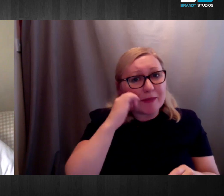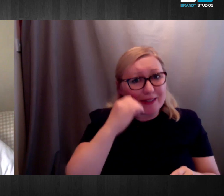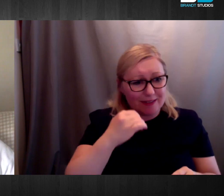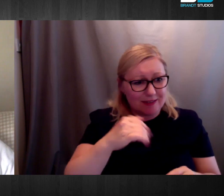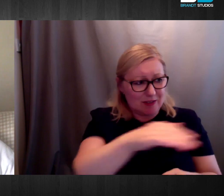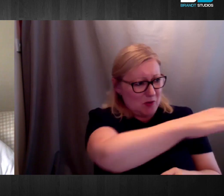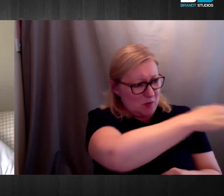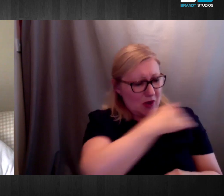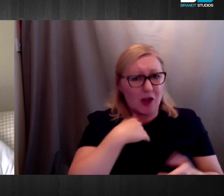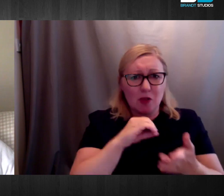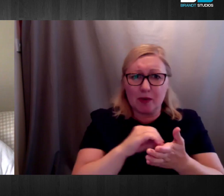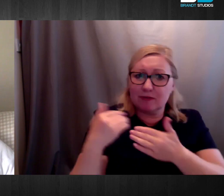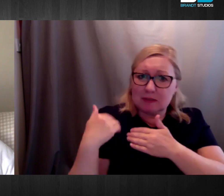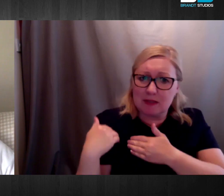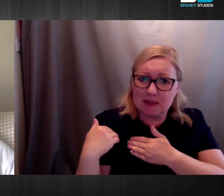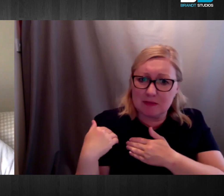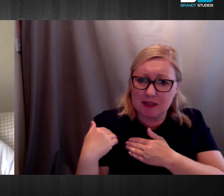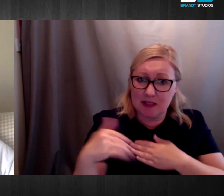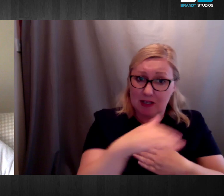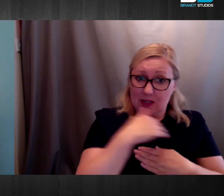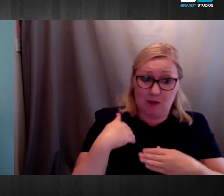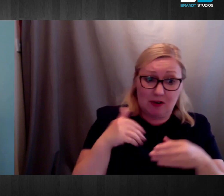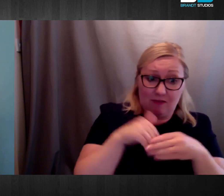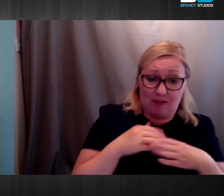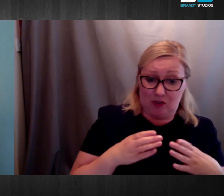charities have to the patients that they represent.